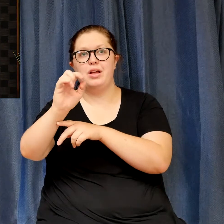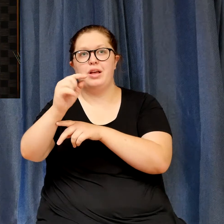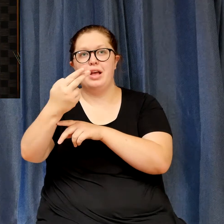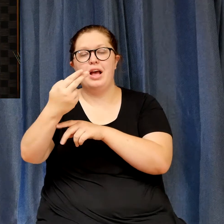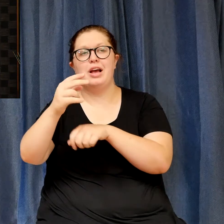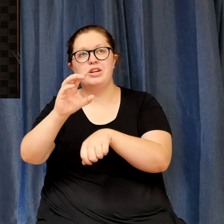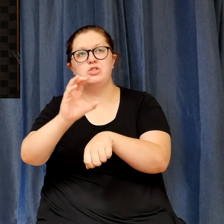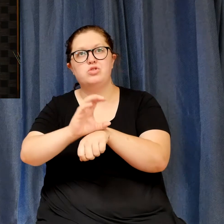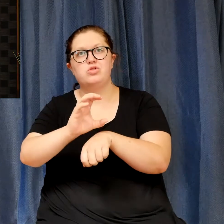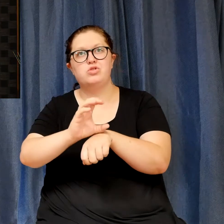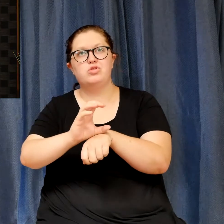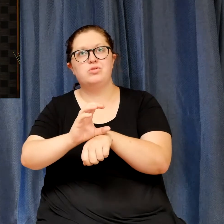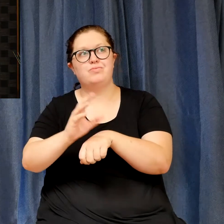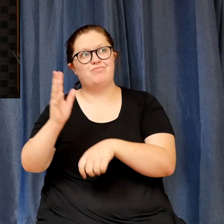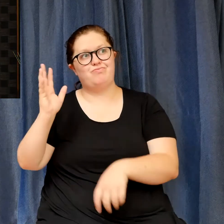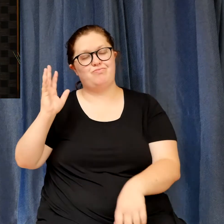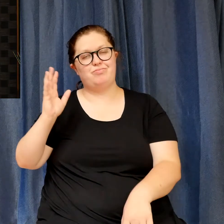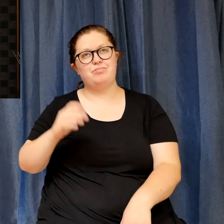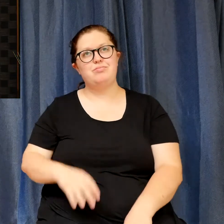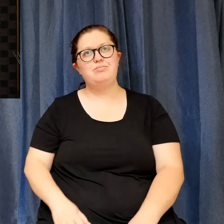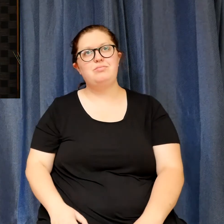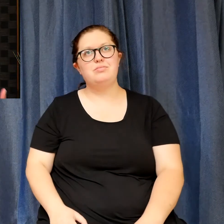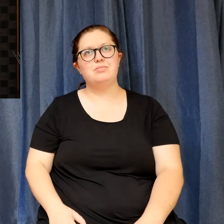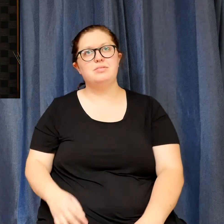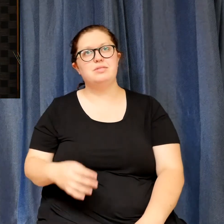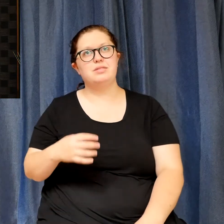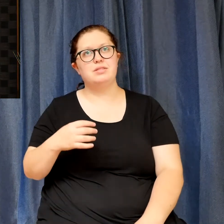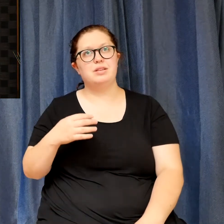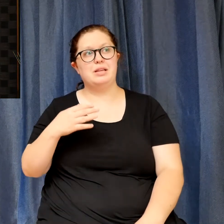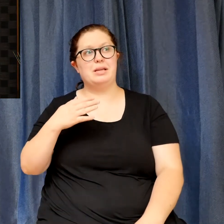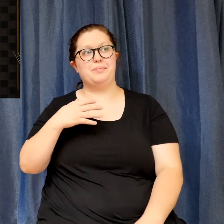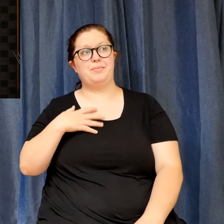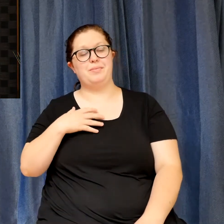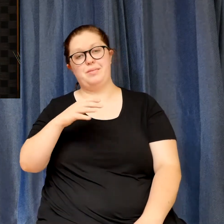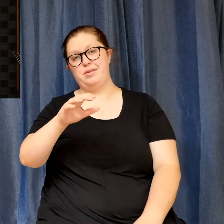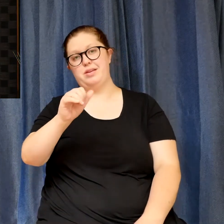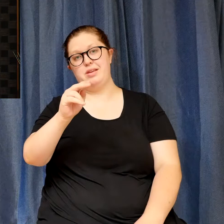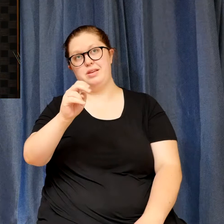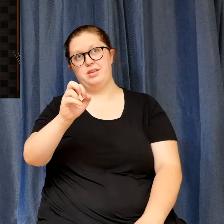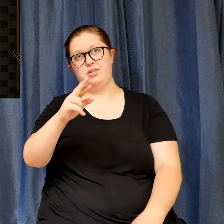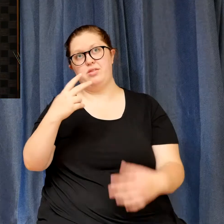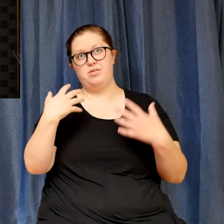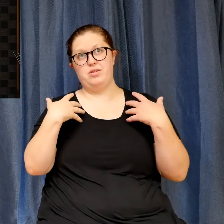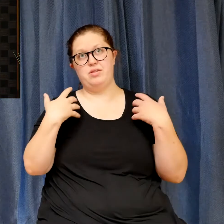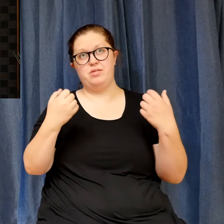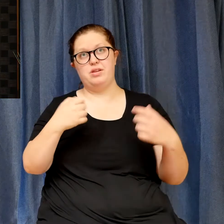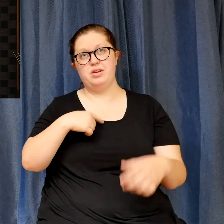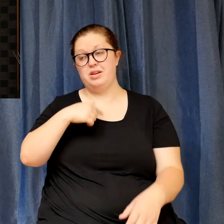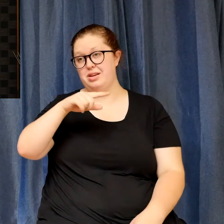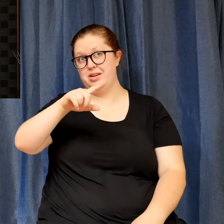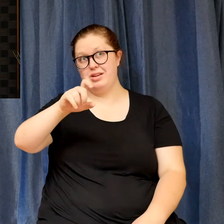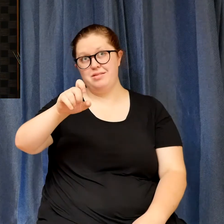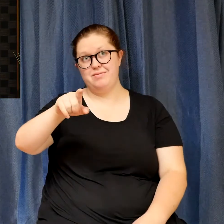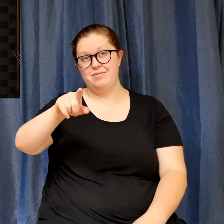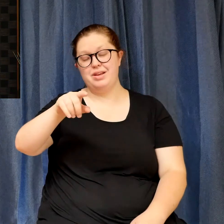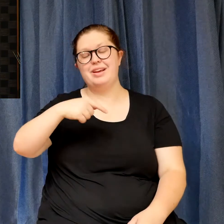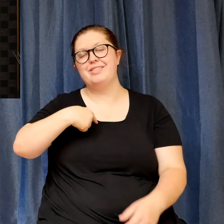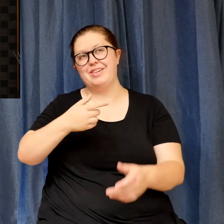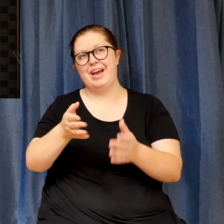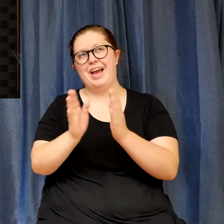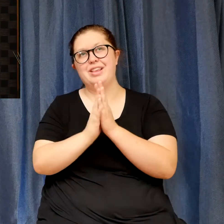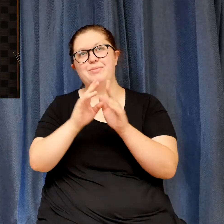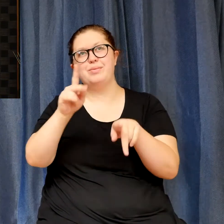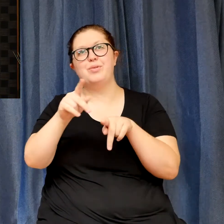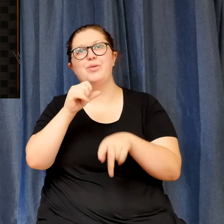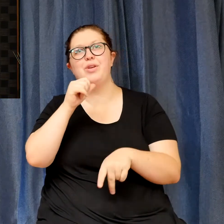was going through early stages of my own cancer recovery, and I asked people not to offer